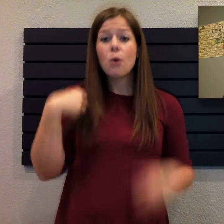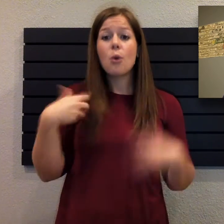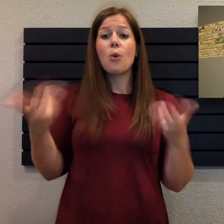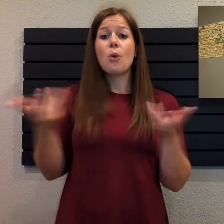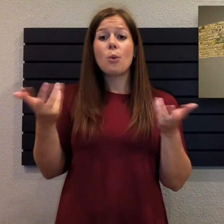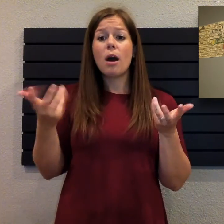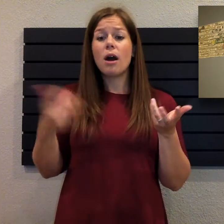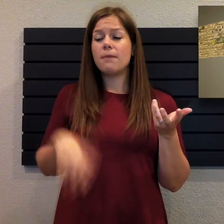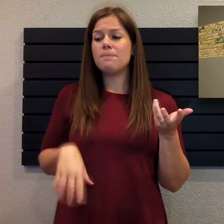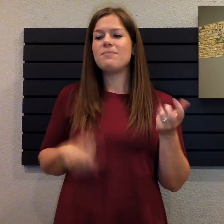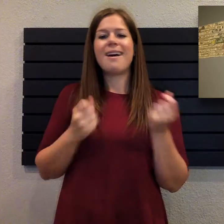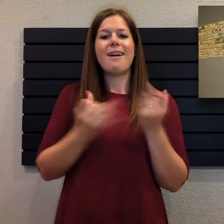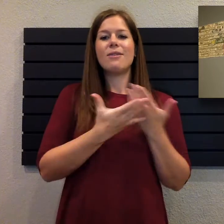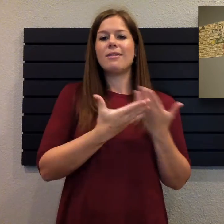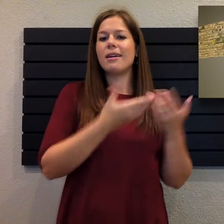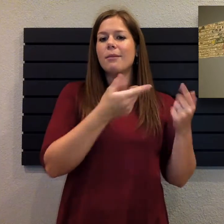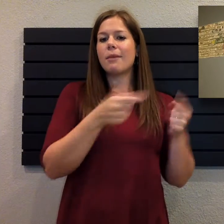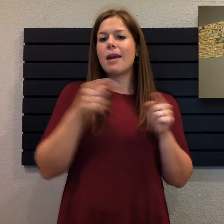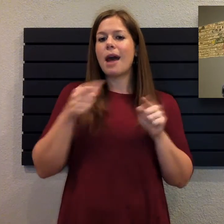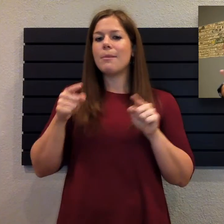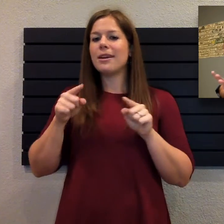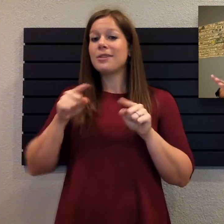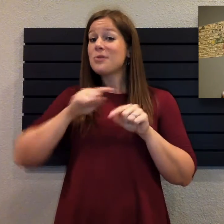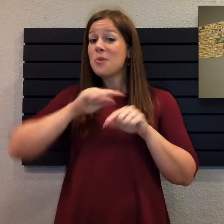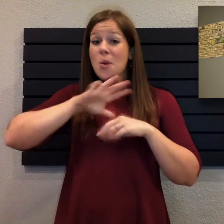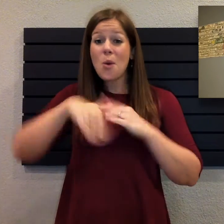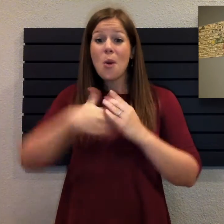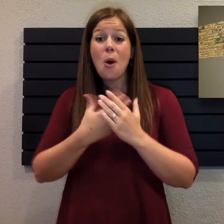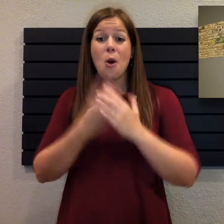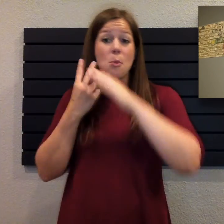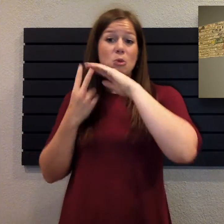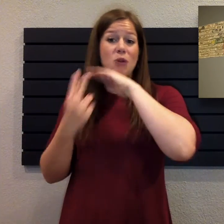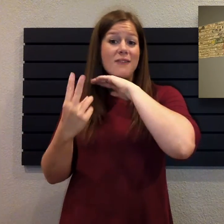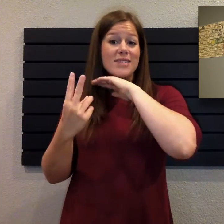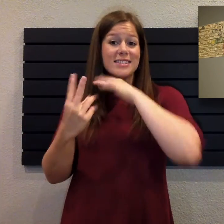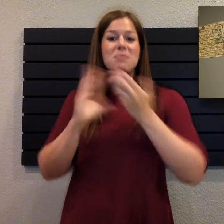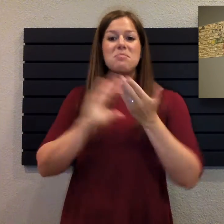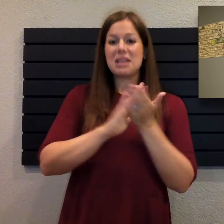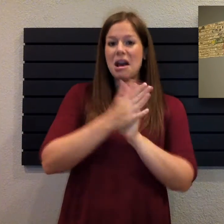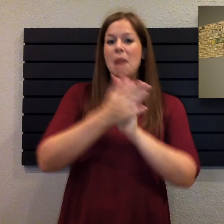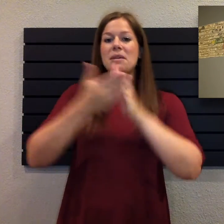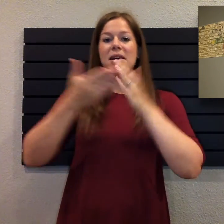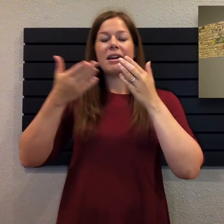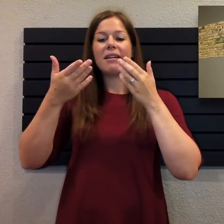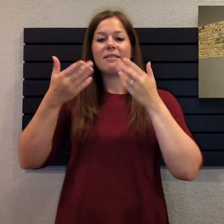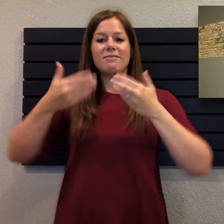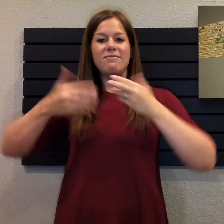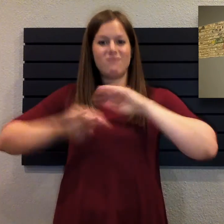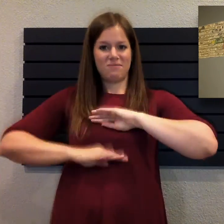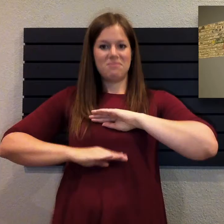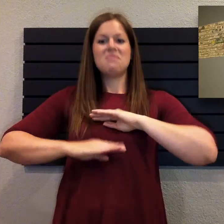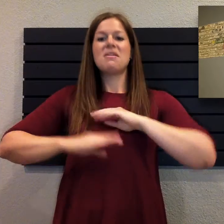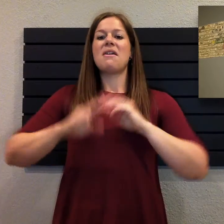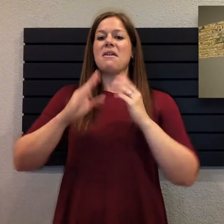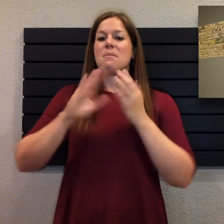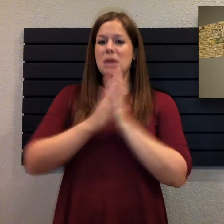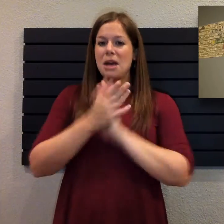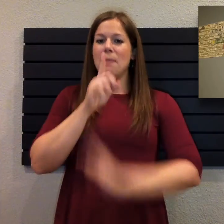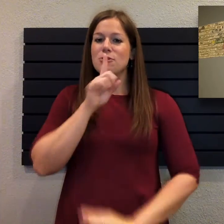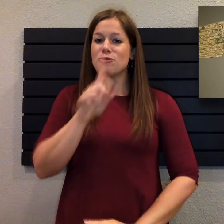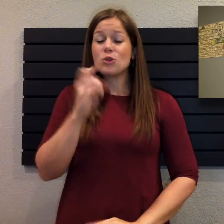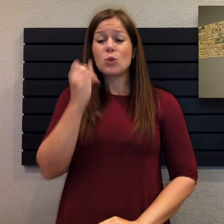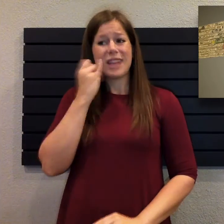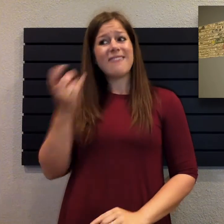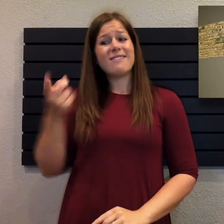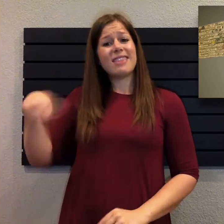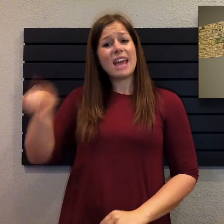was the whole progression of prophecies being fulfilled by Jesus, proving that he was the Messiah. And if they really knew their